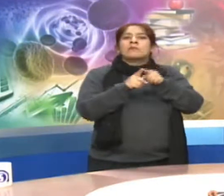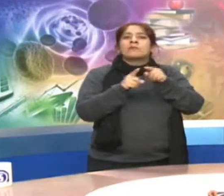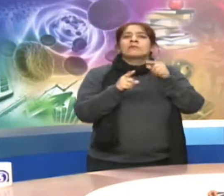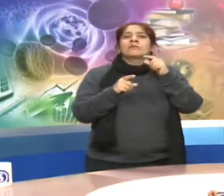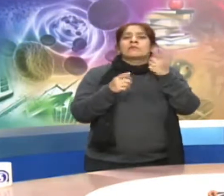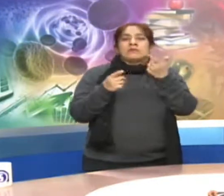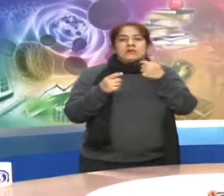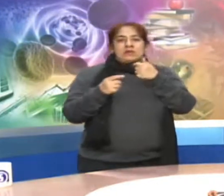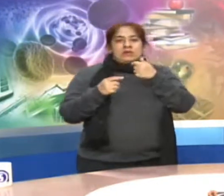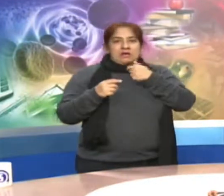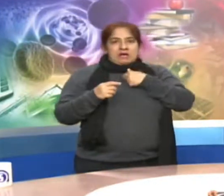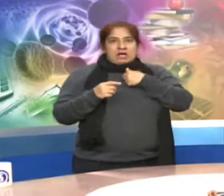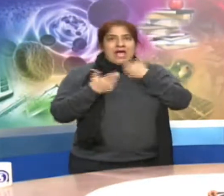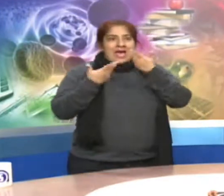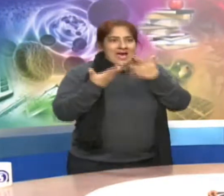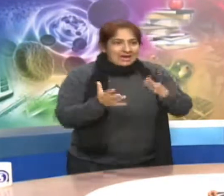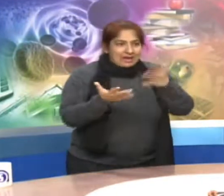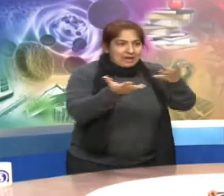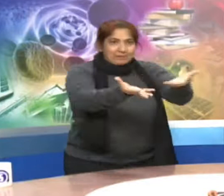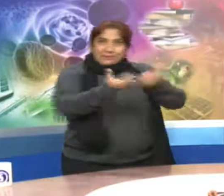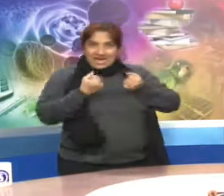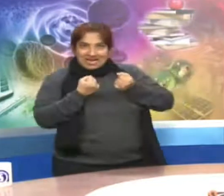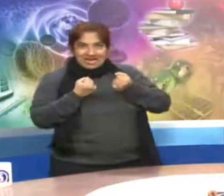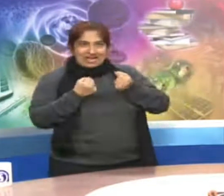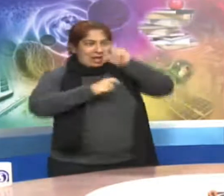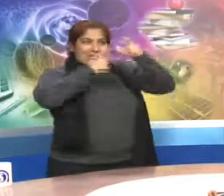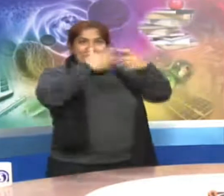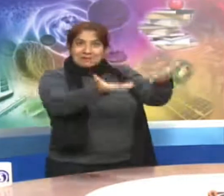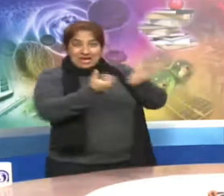Machinery are used for the settlement of grievances.